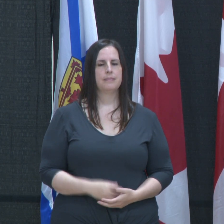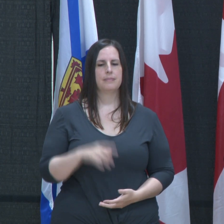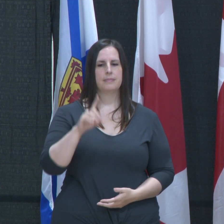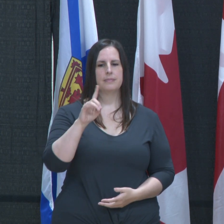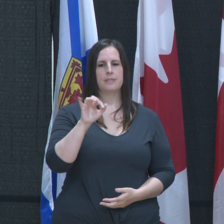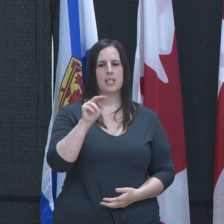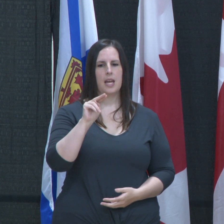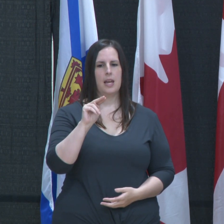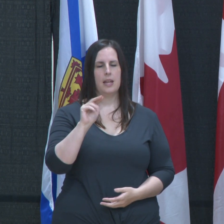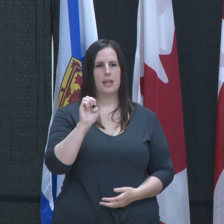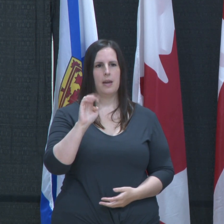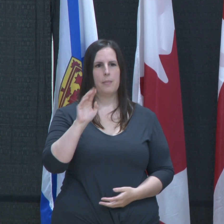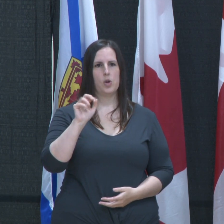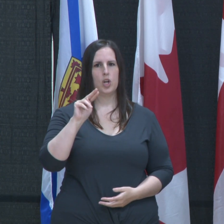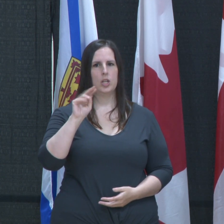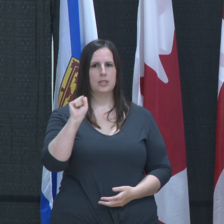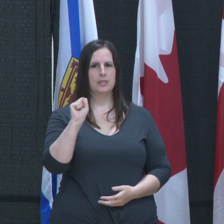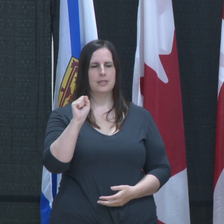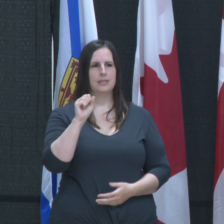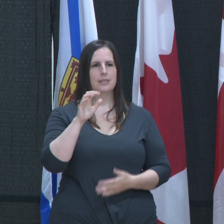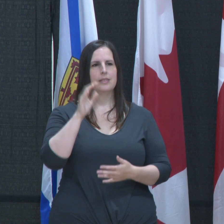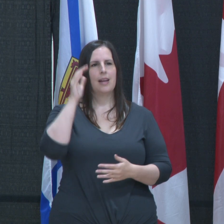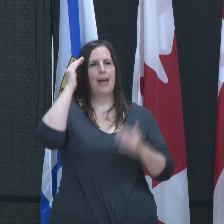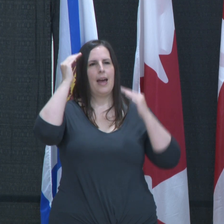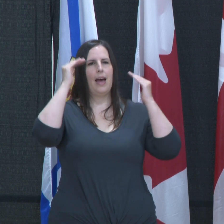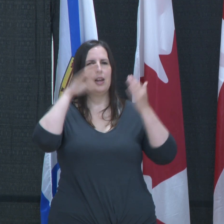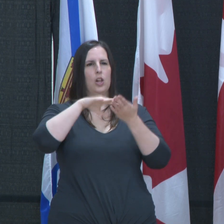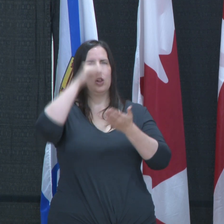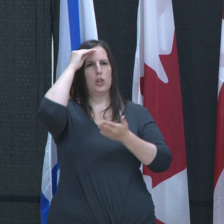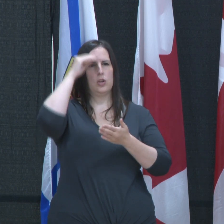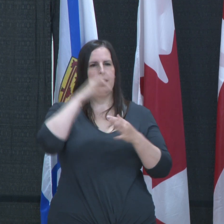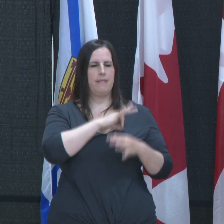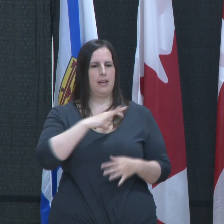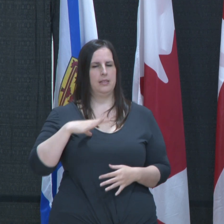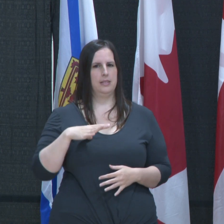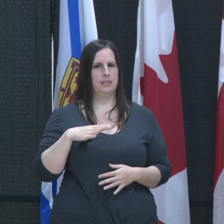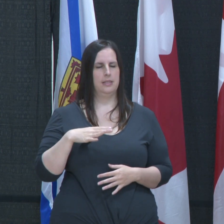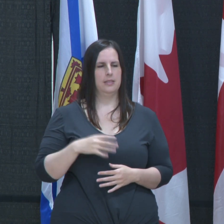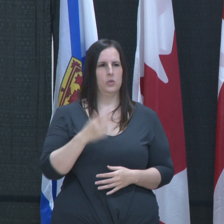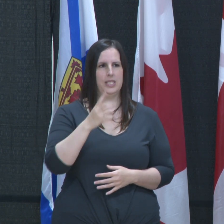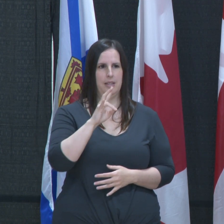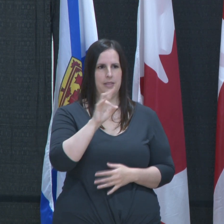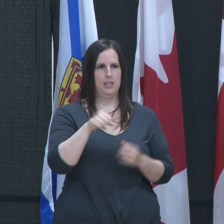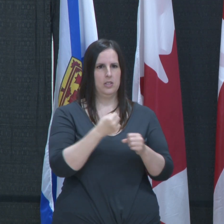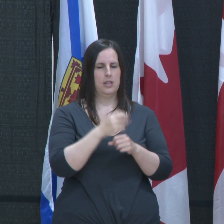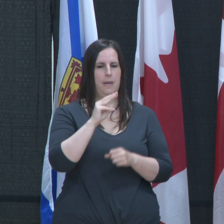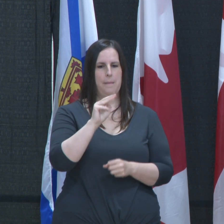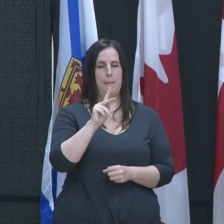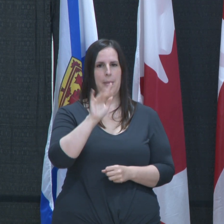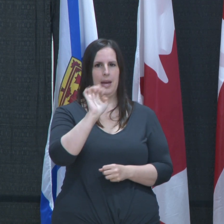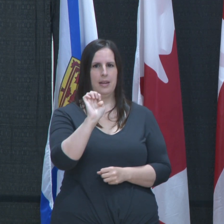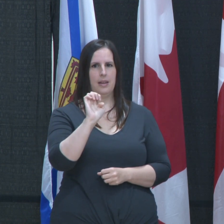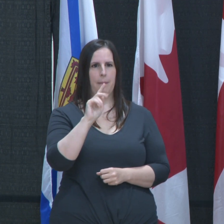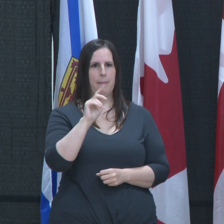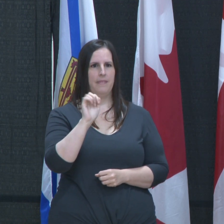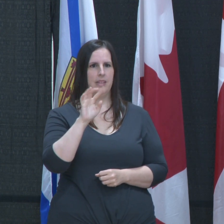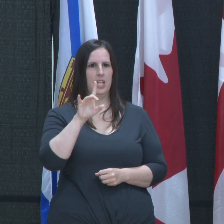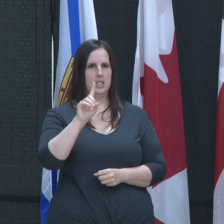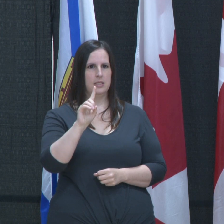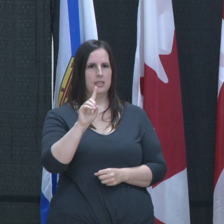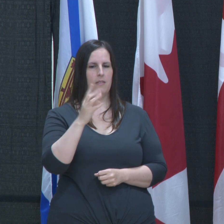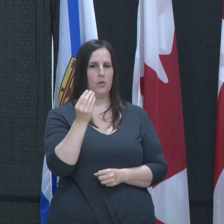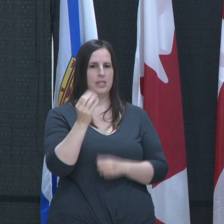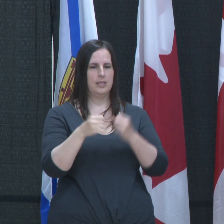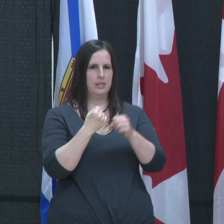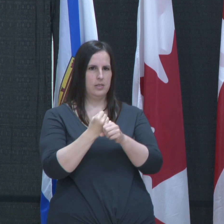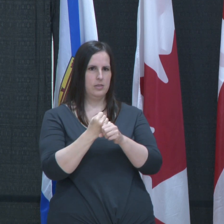Diane Burns, Adult Learning Program faculty, 27 years. Mike Fifield, Carpentry faculty, 14 years. Anne